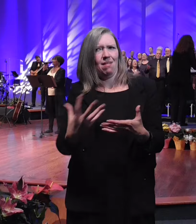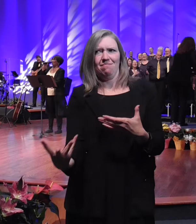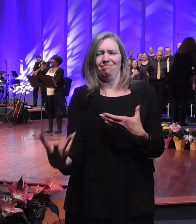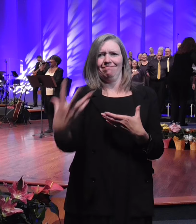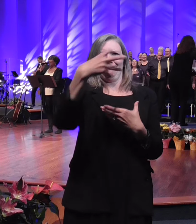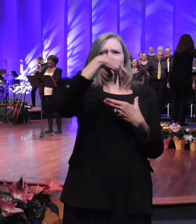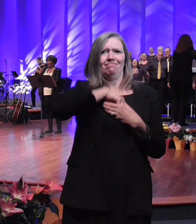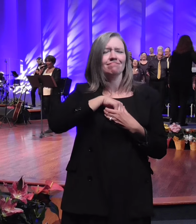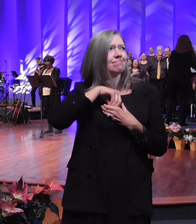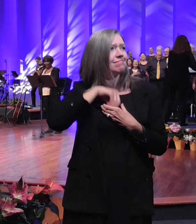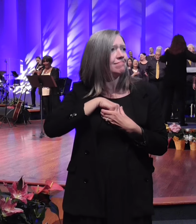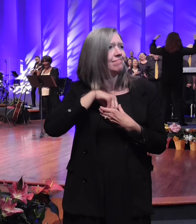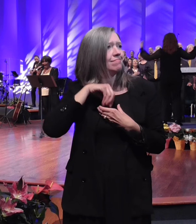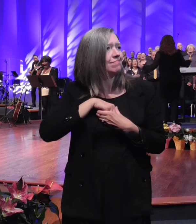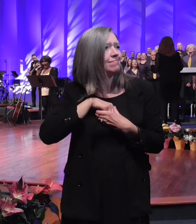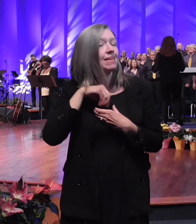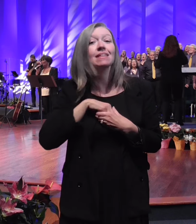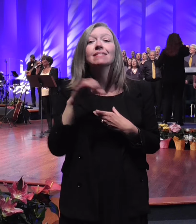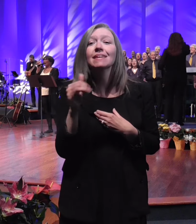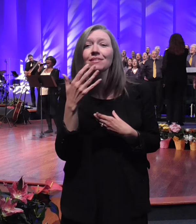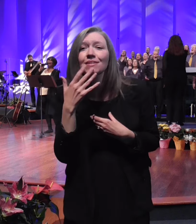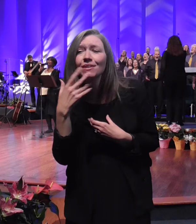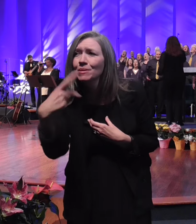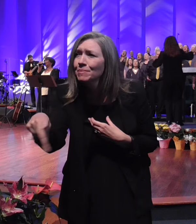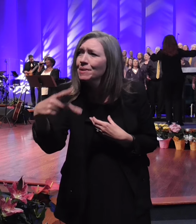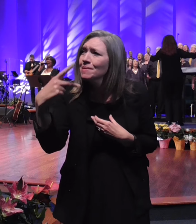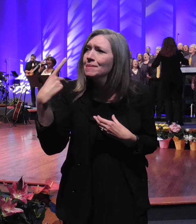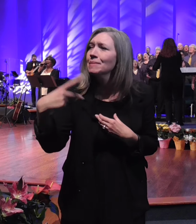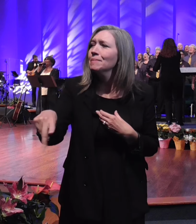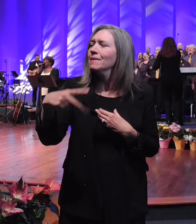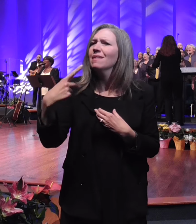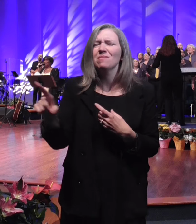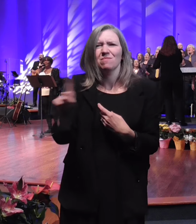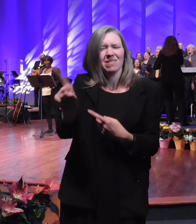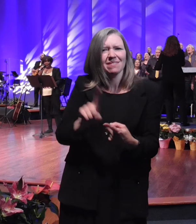waterfall, like the colors of where do we go?